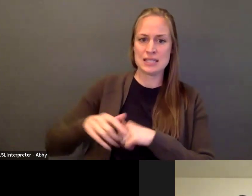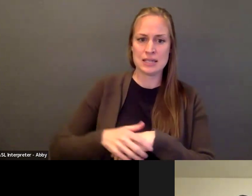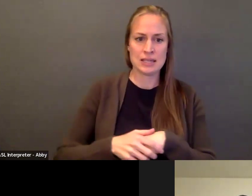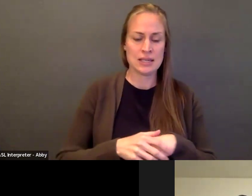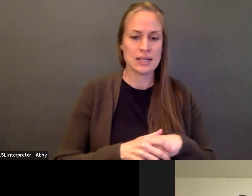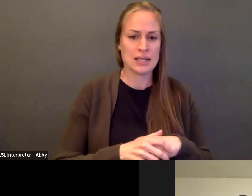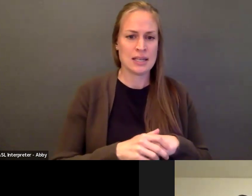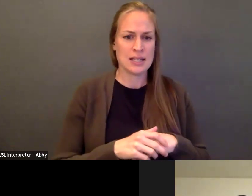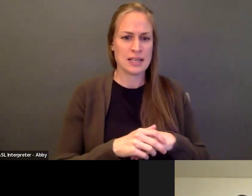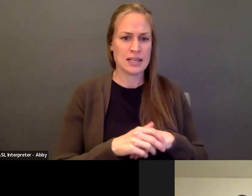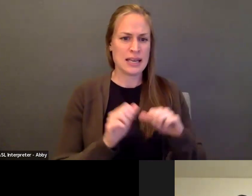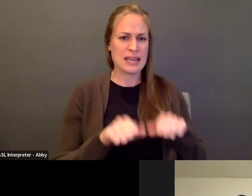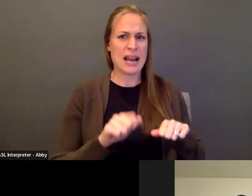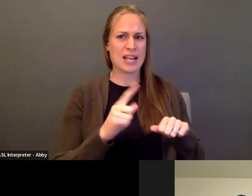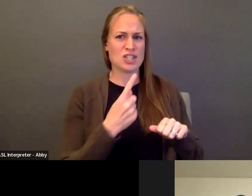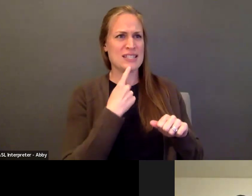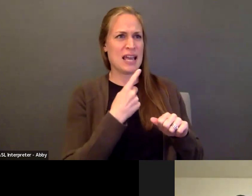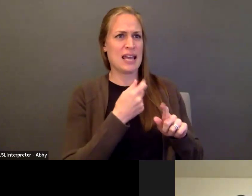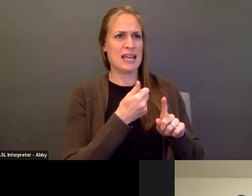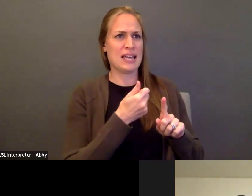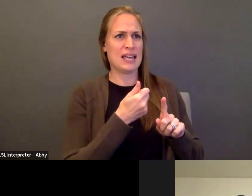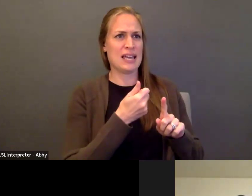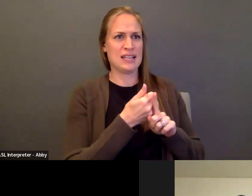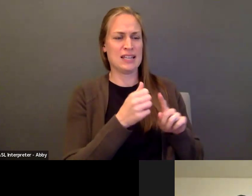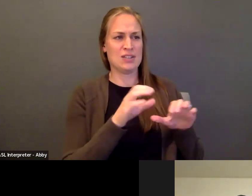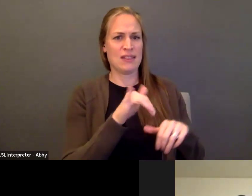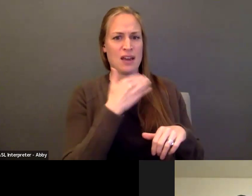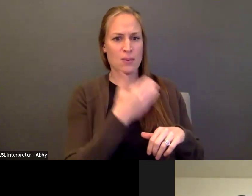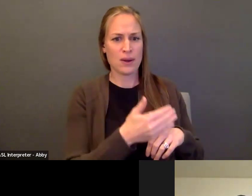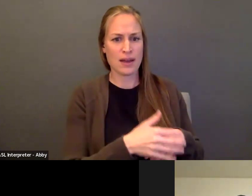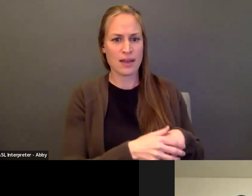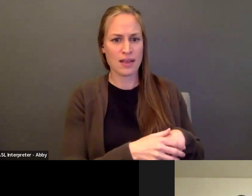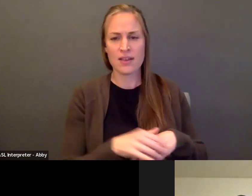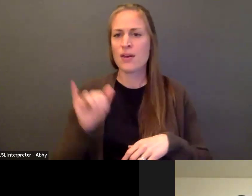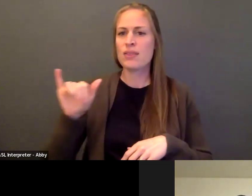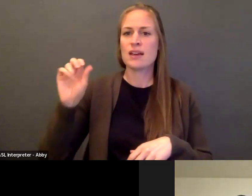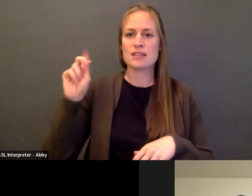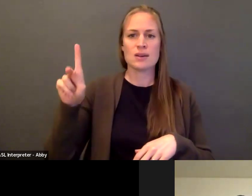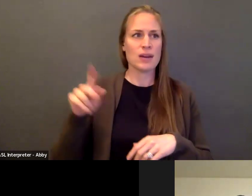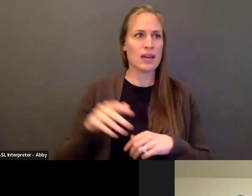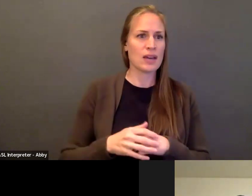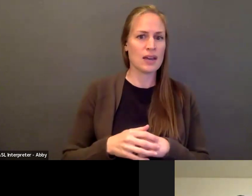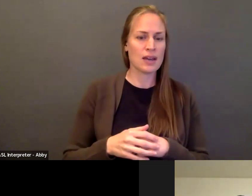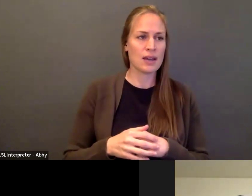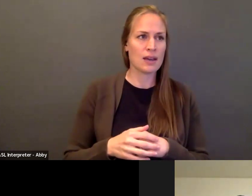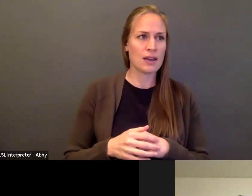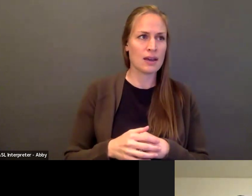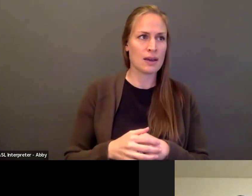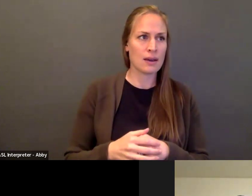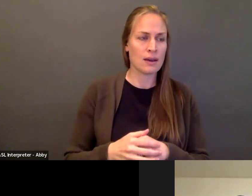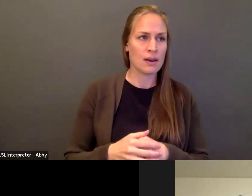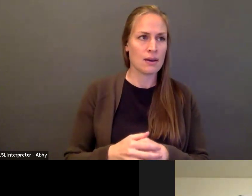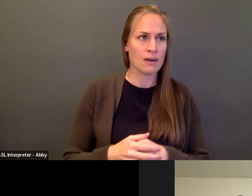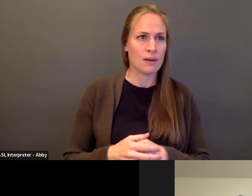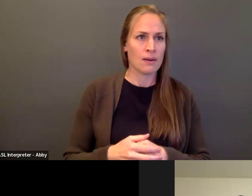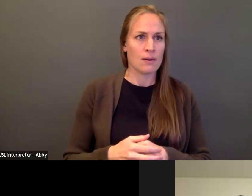Zoom. That's okay, that's okay. So the unique needs, as DDA deals with them, and Katrina brought it up really well for